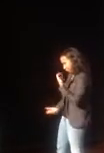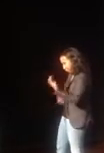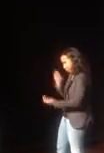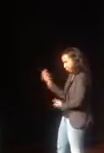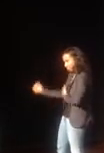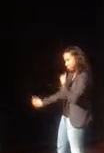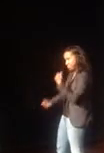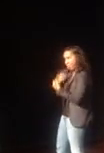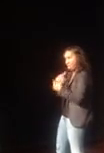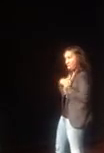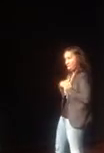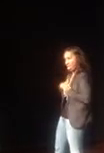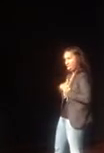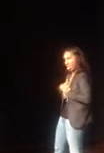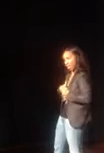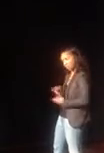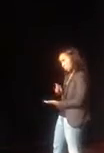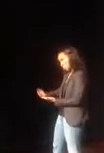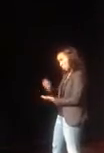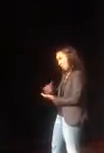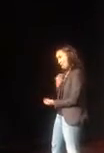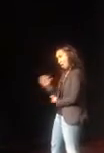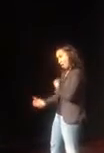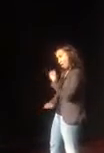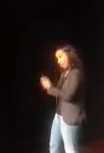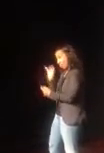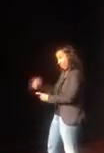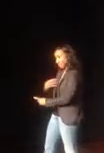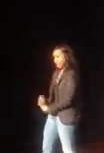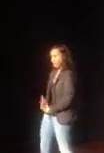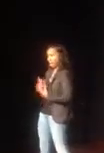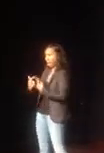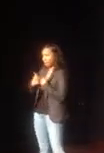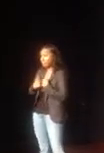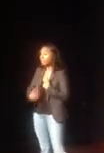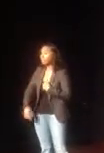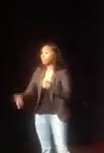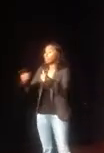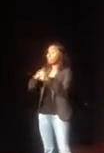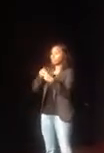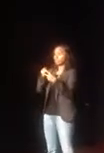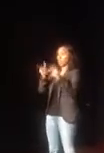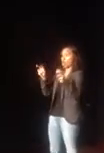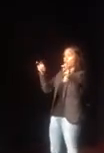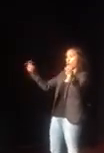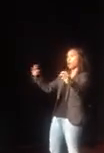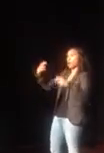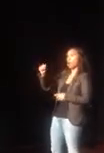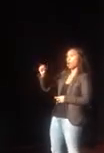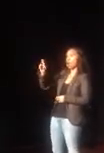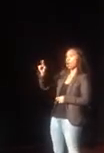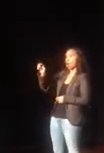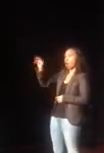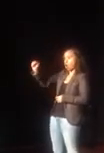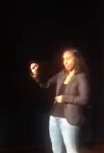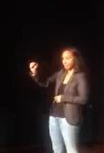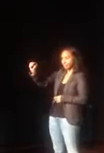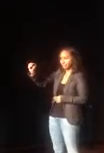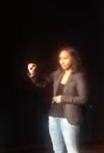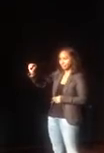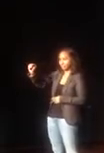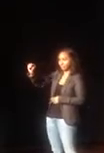actually inspires many. So without further ado, this first piece is titled Harlem, Mission to Motivate.